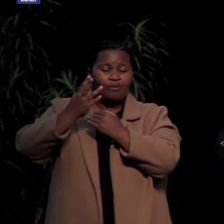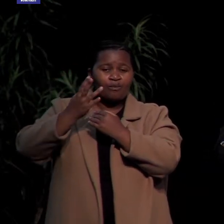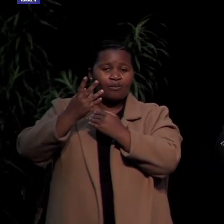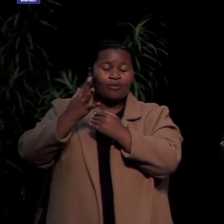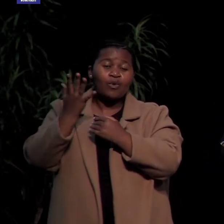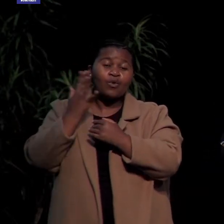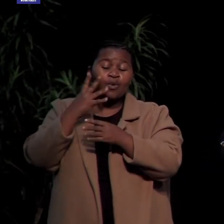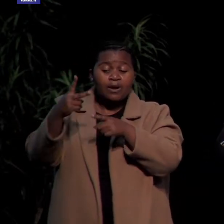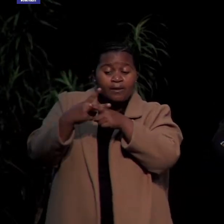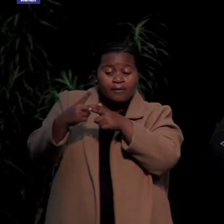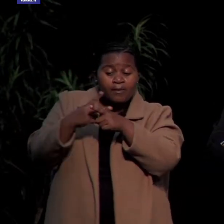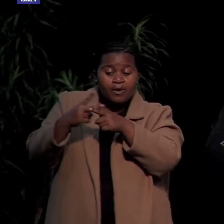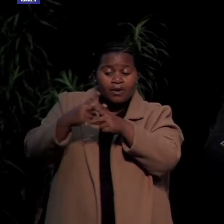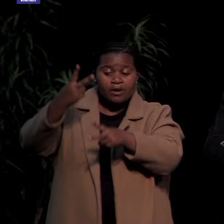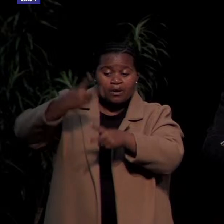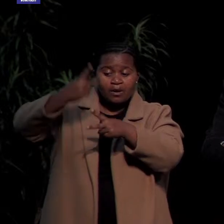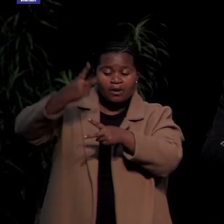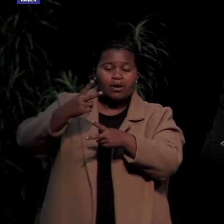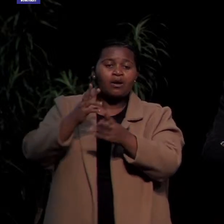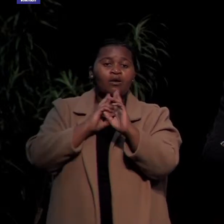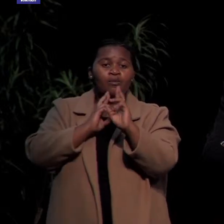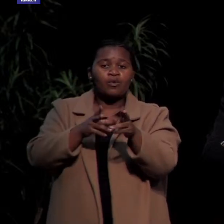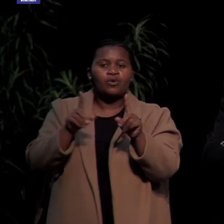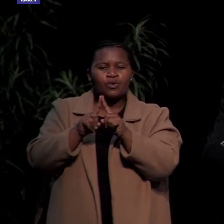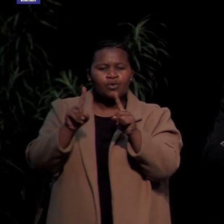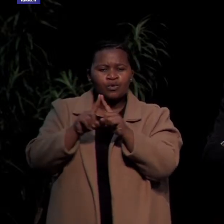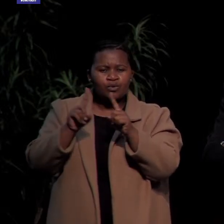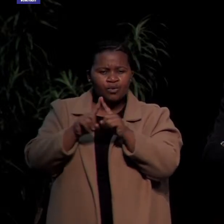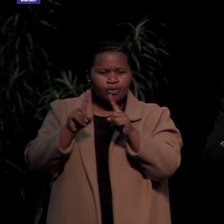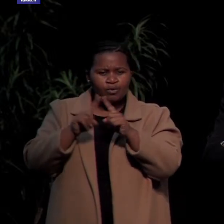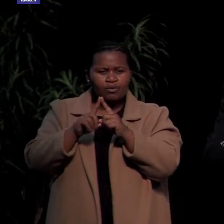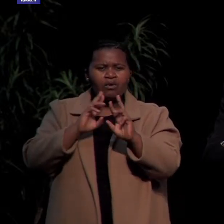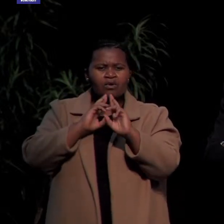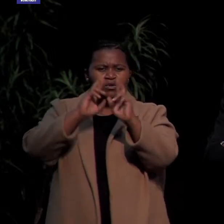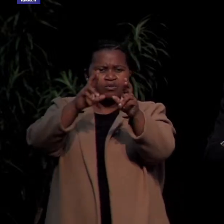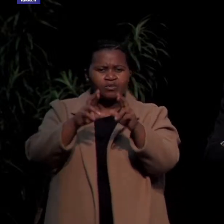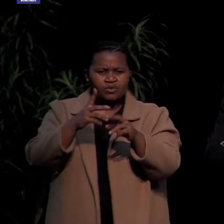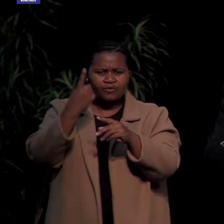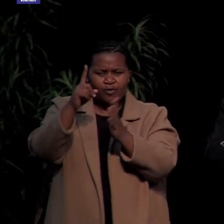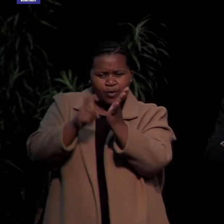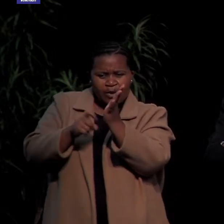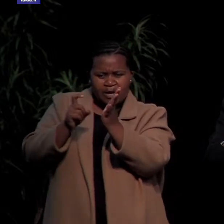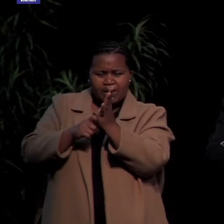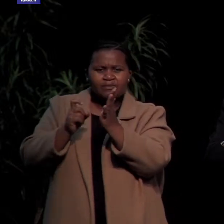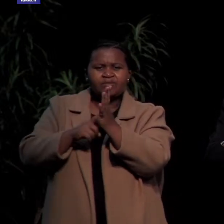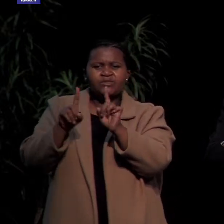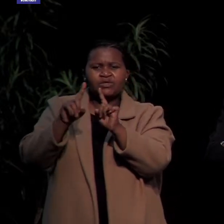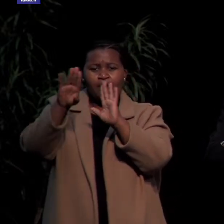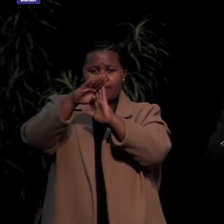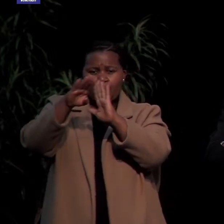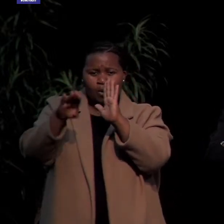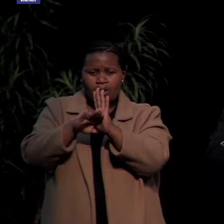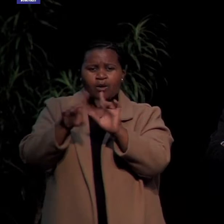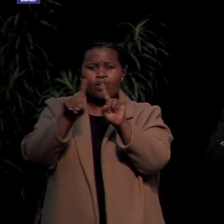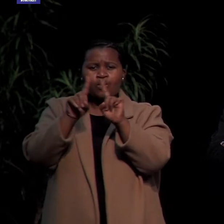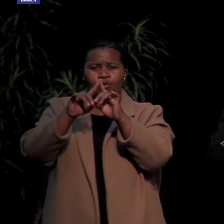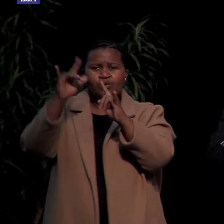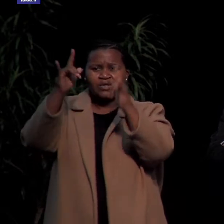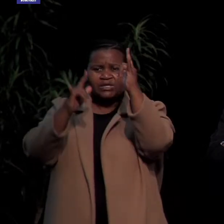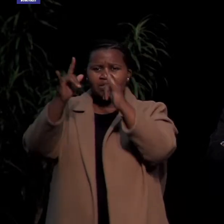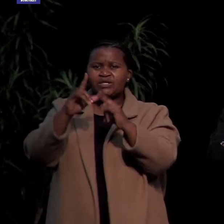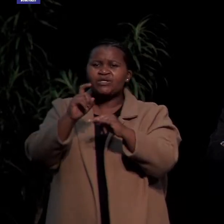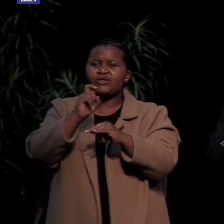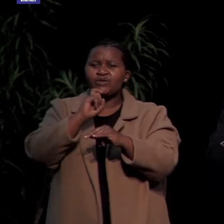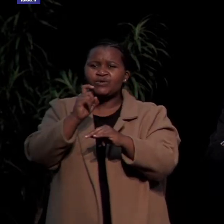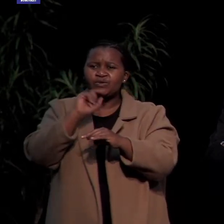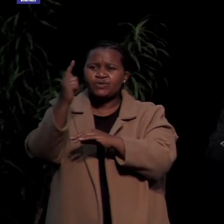as we are preparing to finalize that report. There has been an overwhelming response to the debt relief program, and the city is currently using all